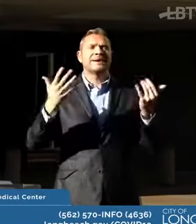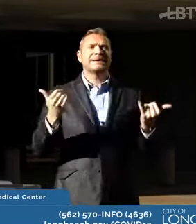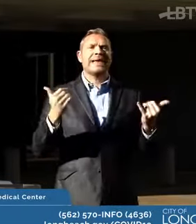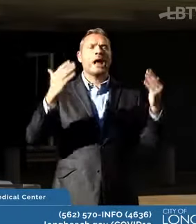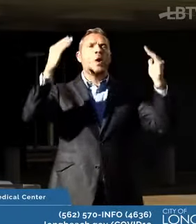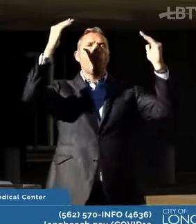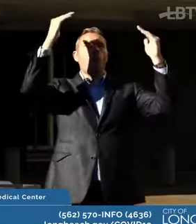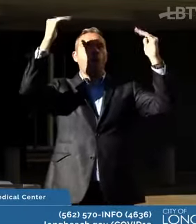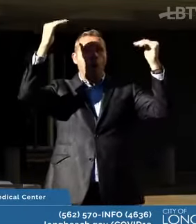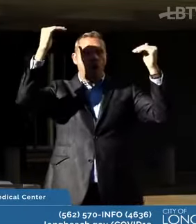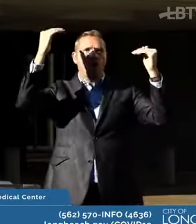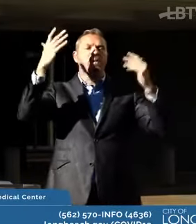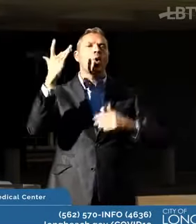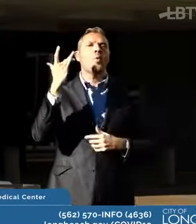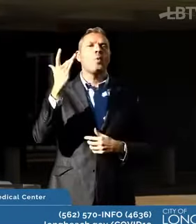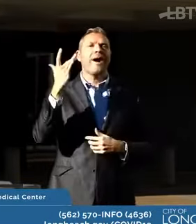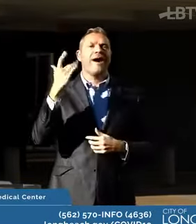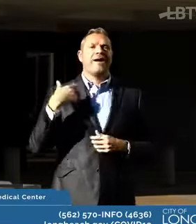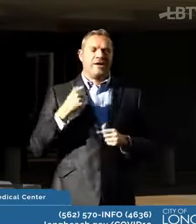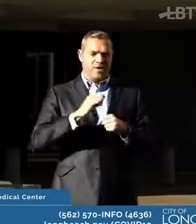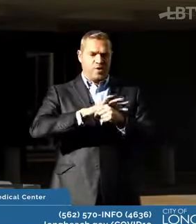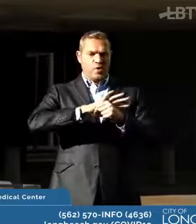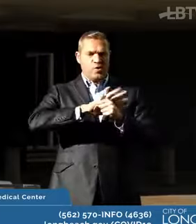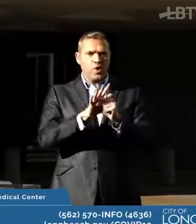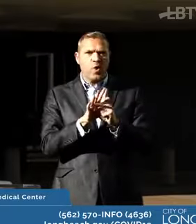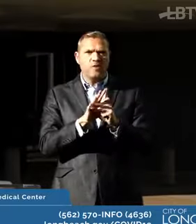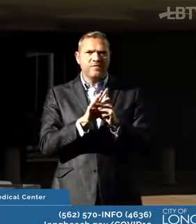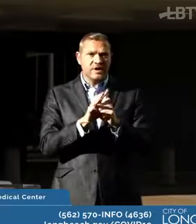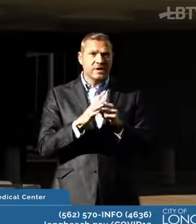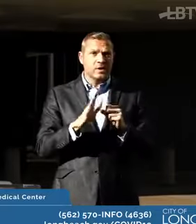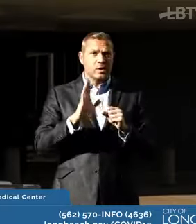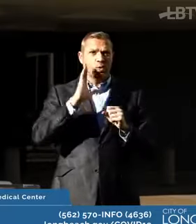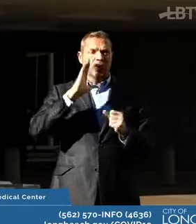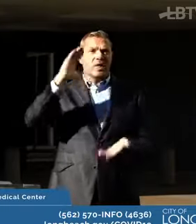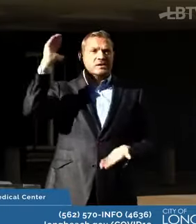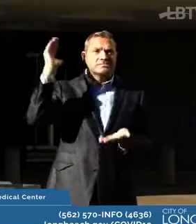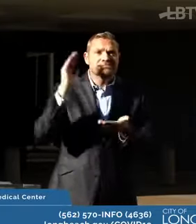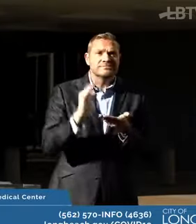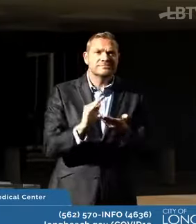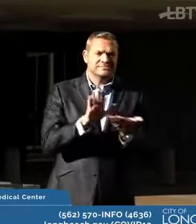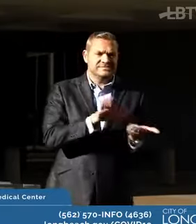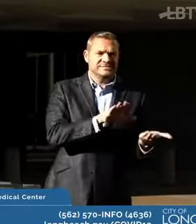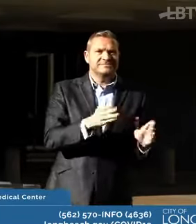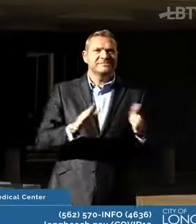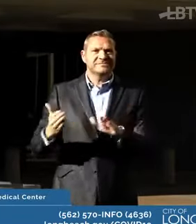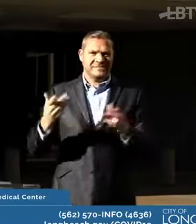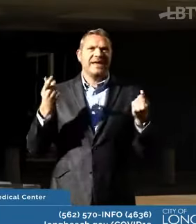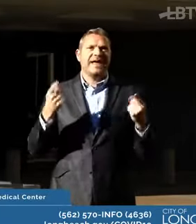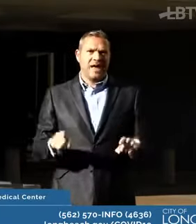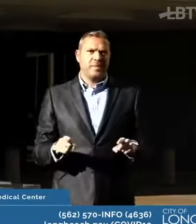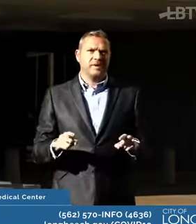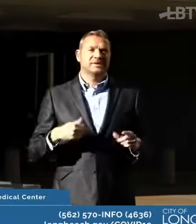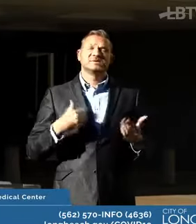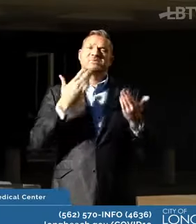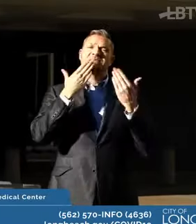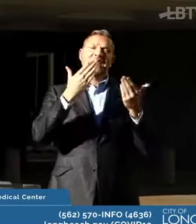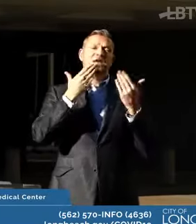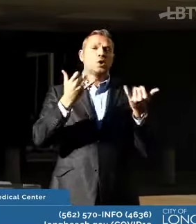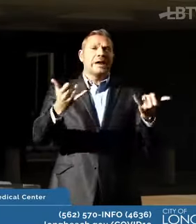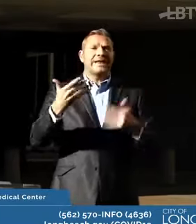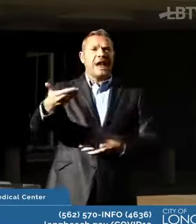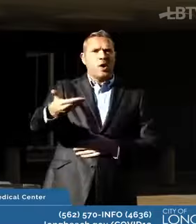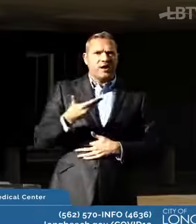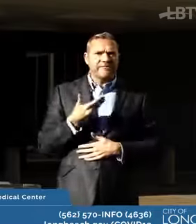where COVID no longer takes the lives of the ones that we love. Thank you very much, and I would like to introduce my colleague,